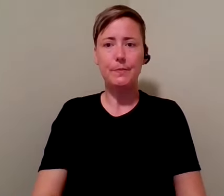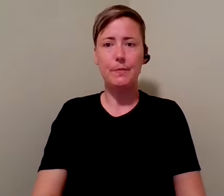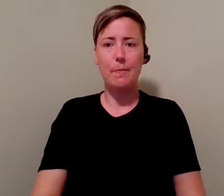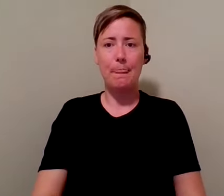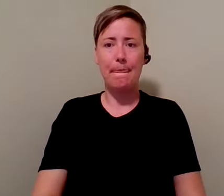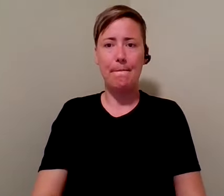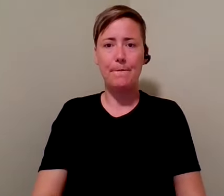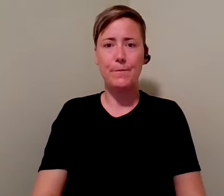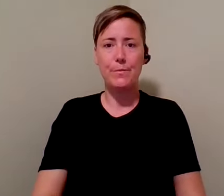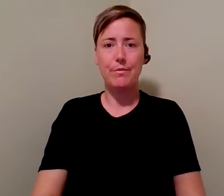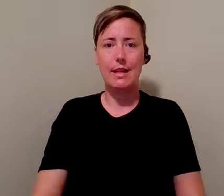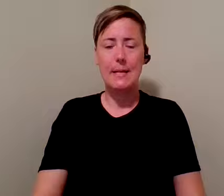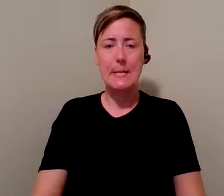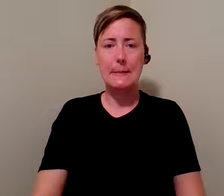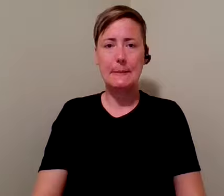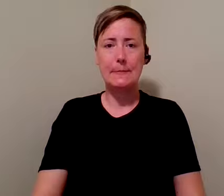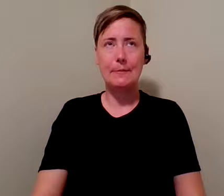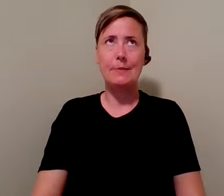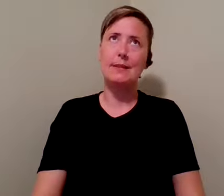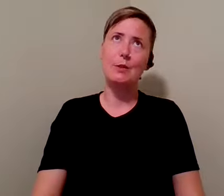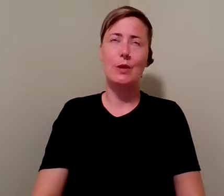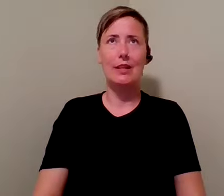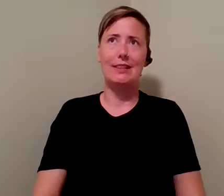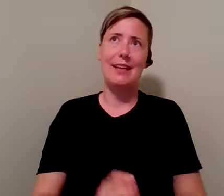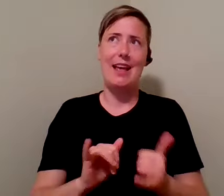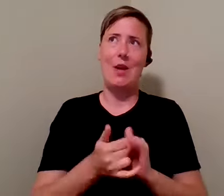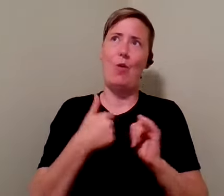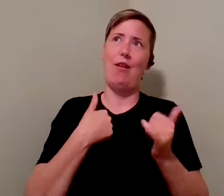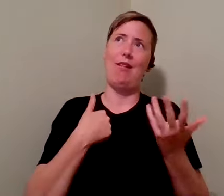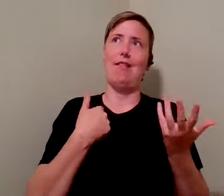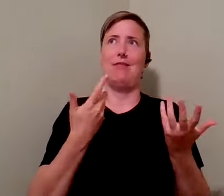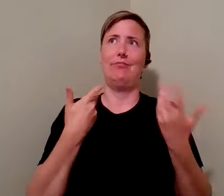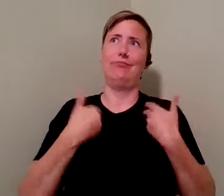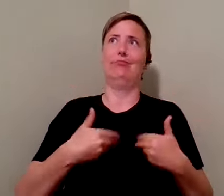So I'll qualify a snapshot of what I was like.